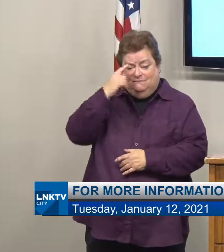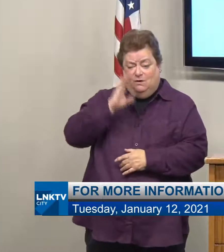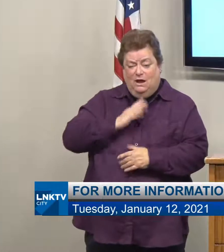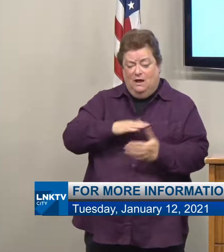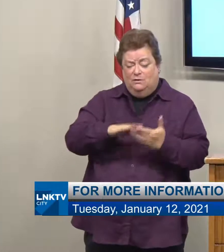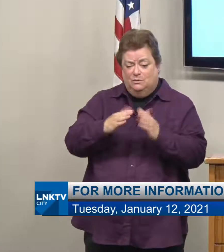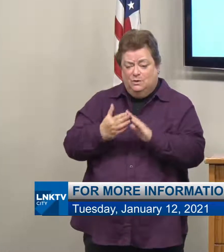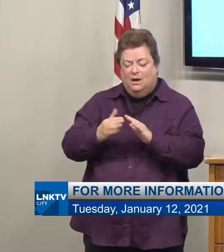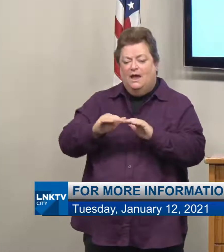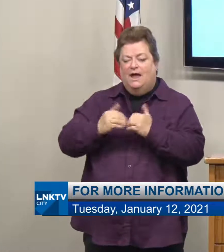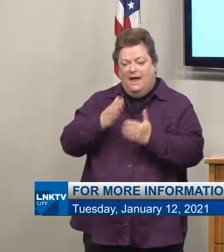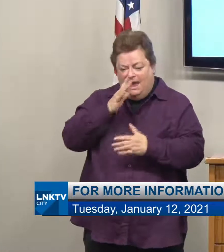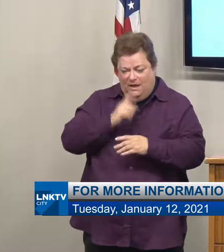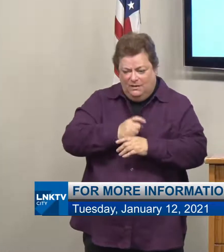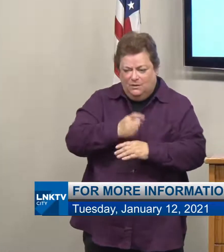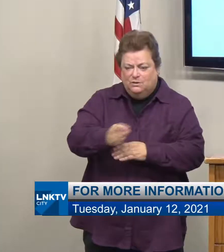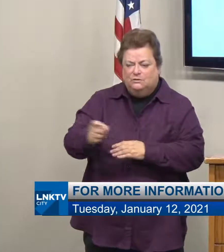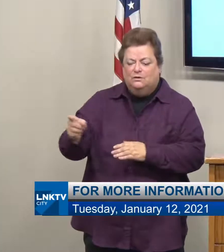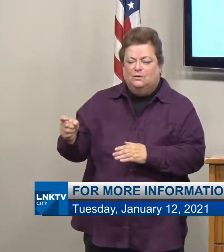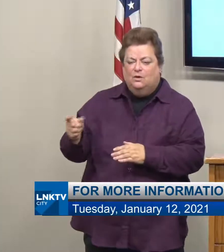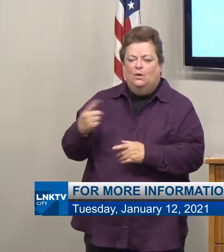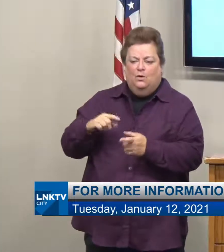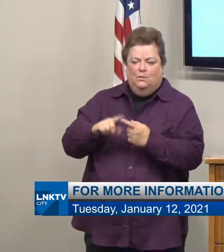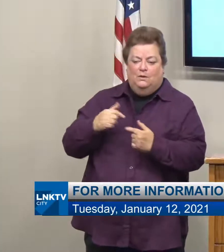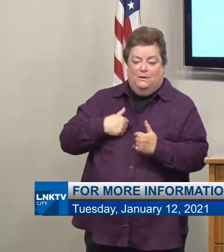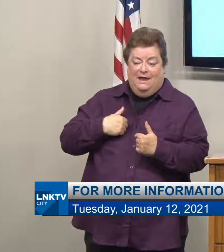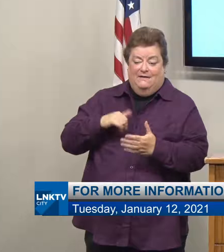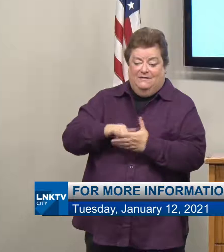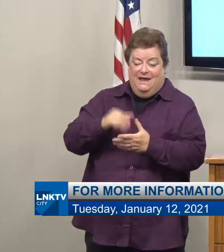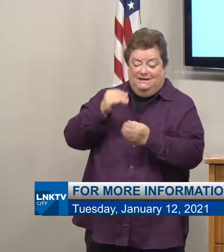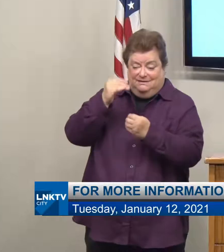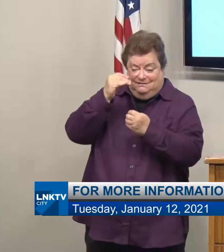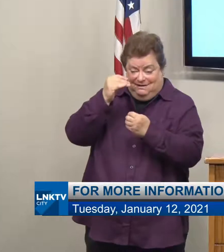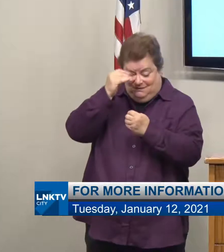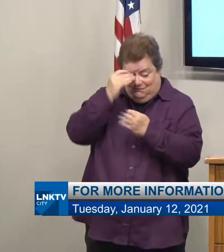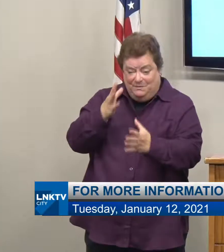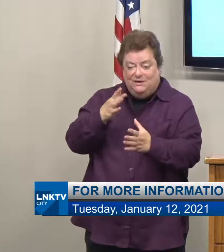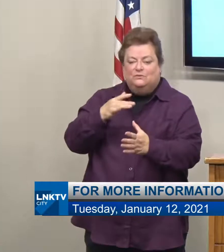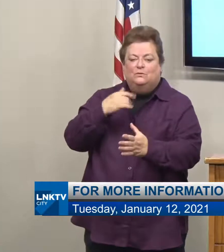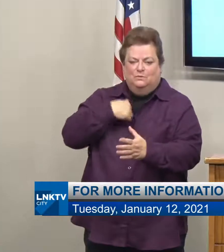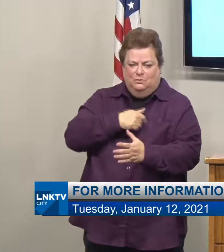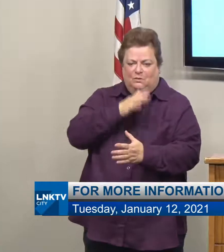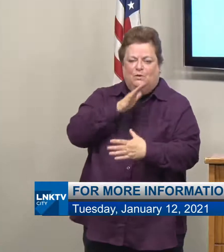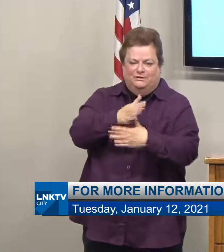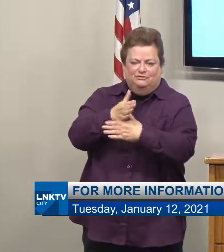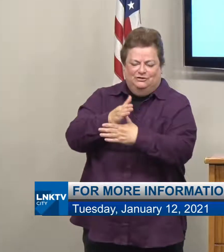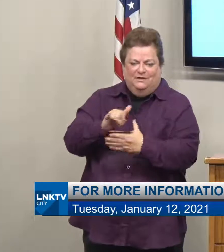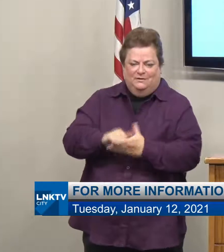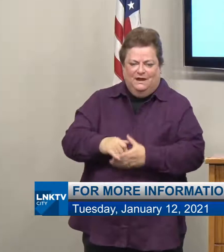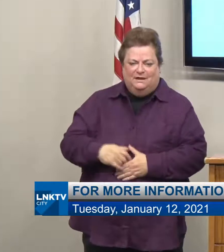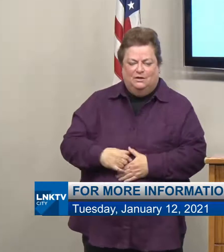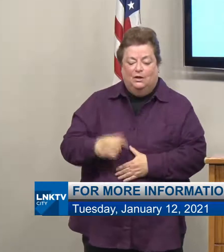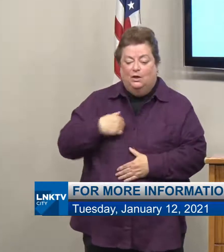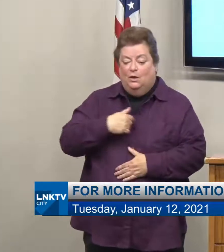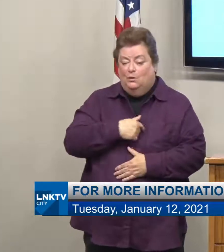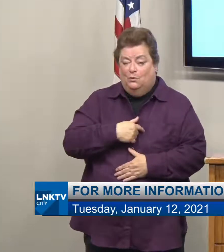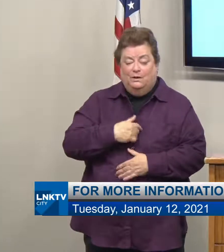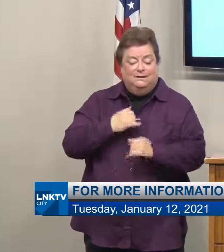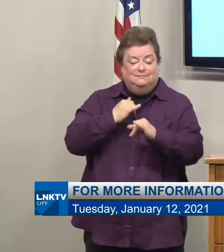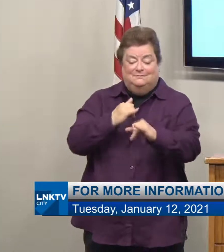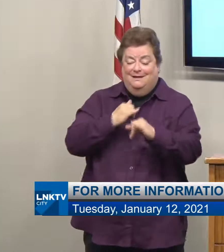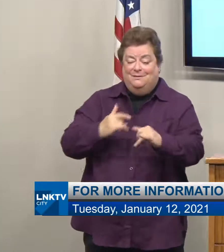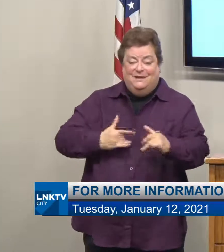be distributed as soon as we have that information available. So thank you for your patience. And please know that we are as excited as you are to